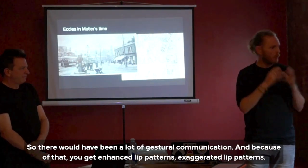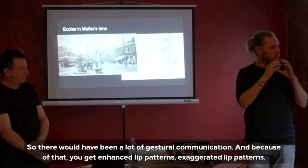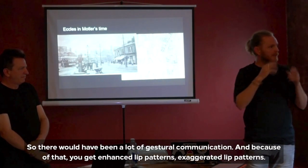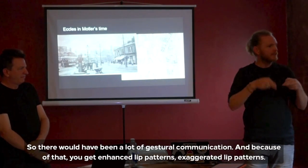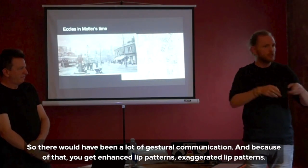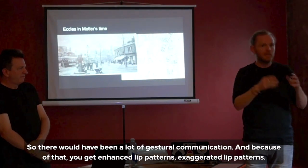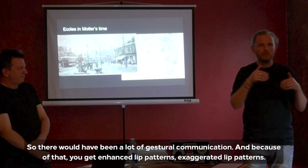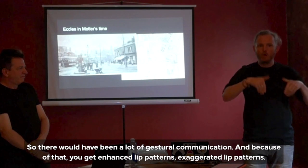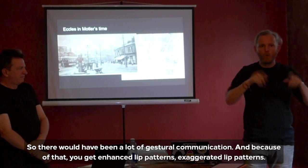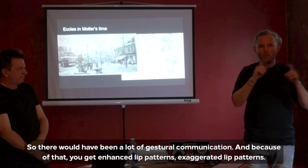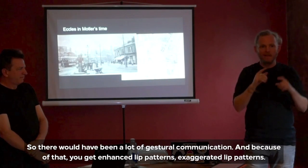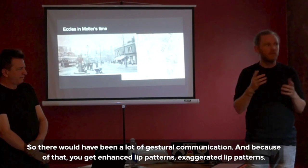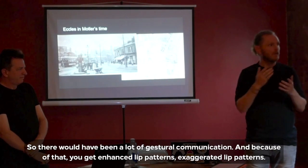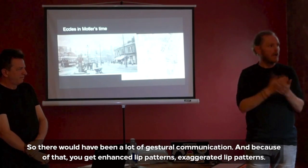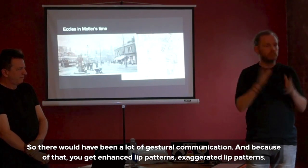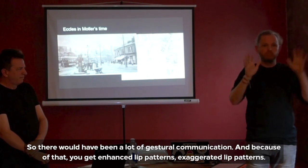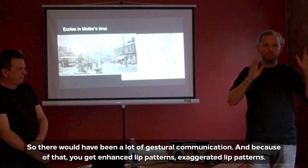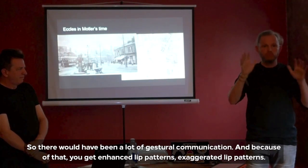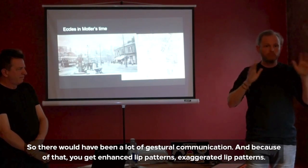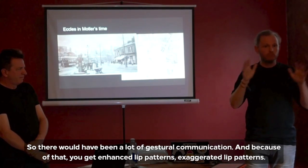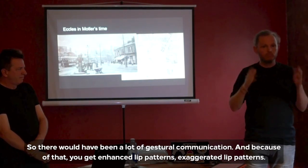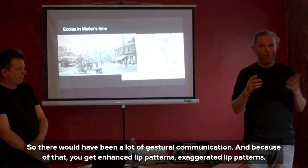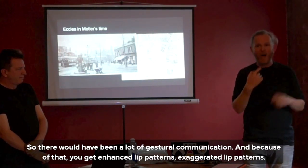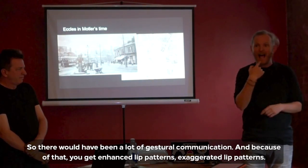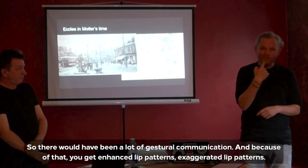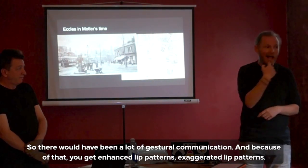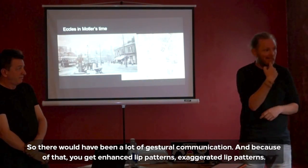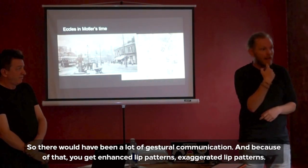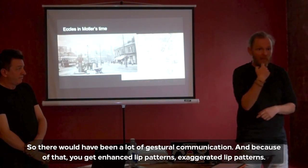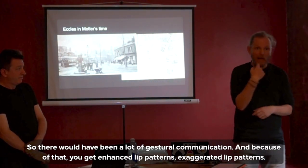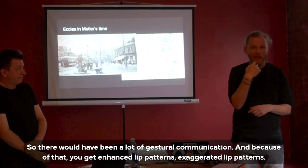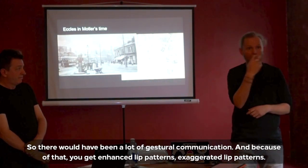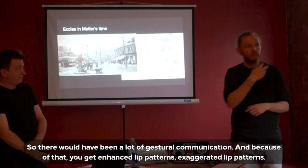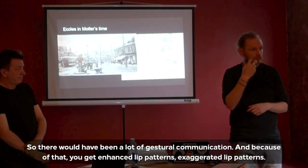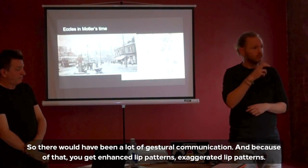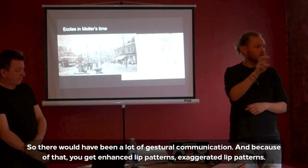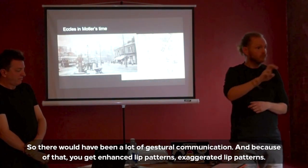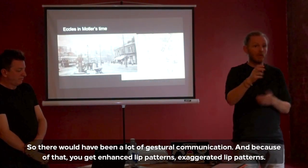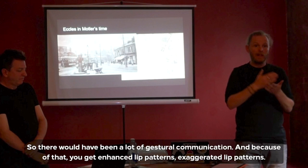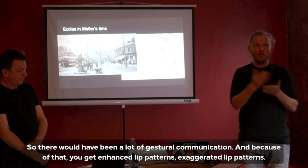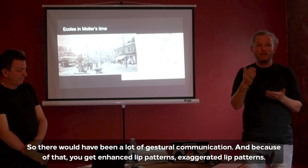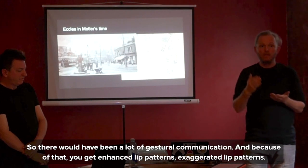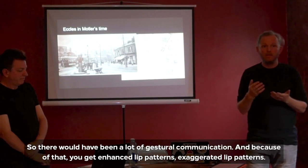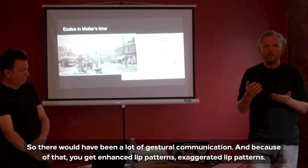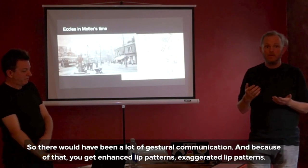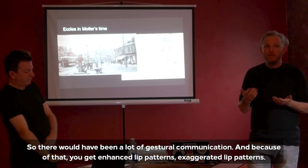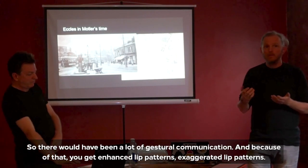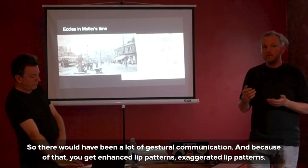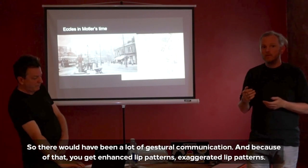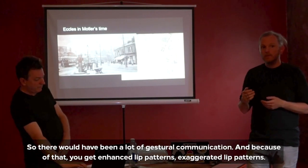there's a lot of gestural communication. And because of that, you get enhanced lip patterns and exaggerated lip